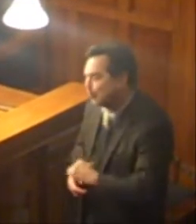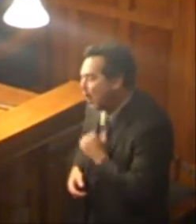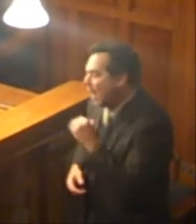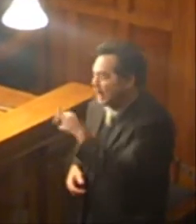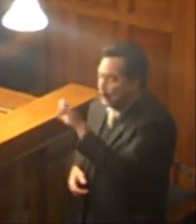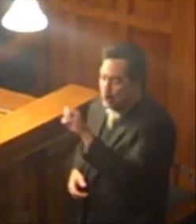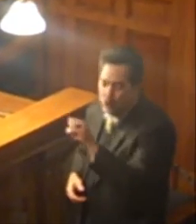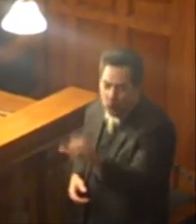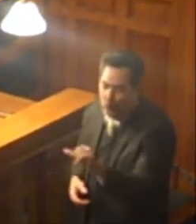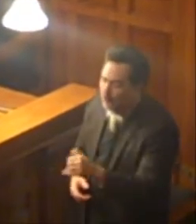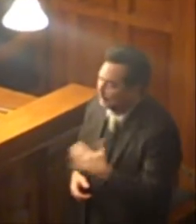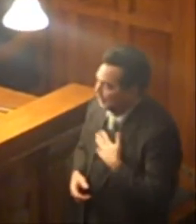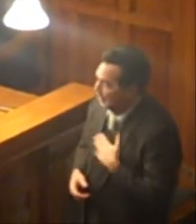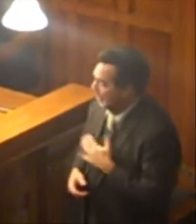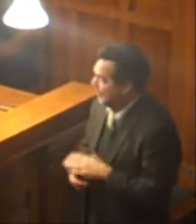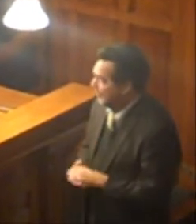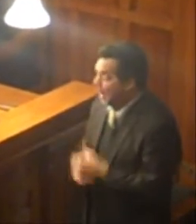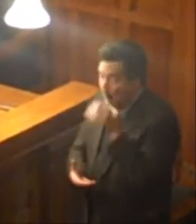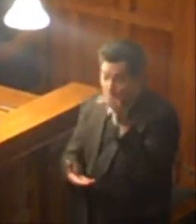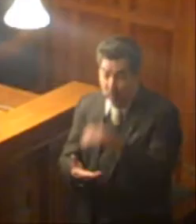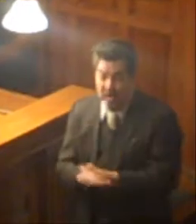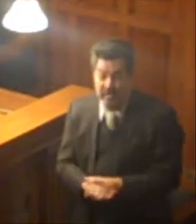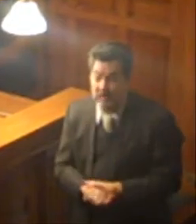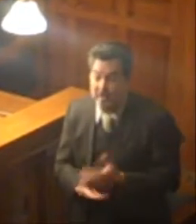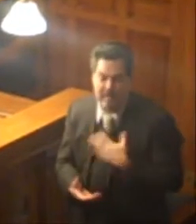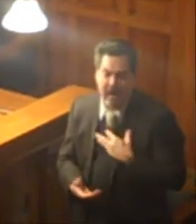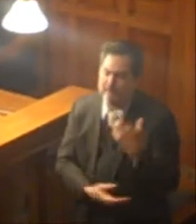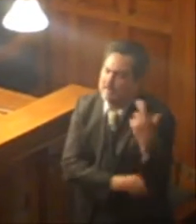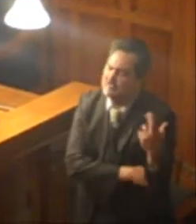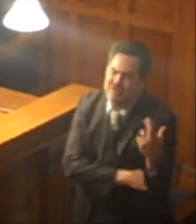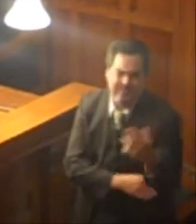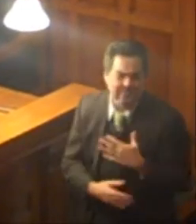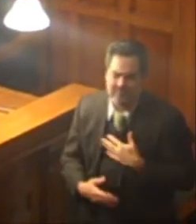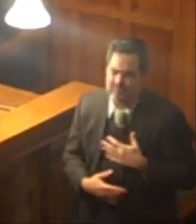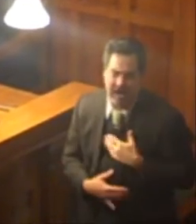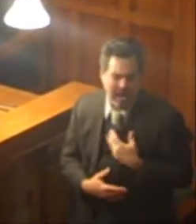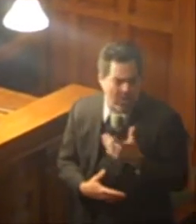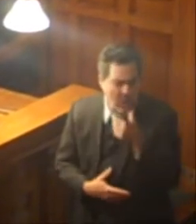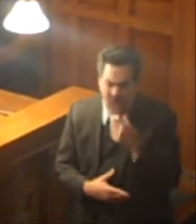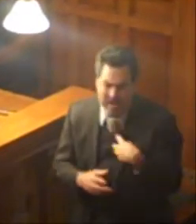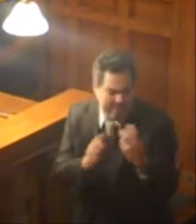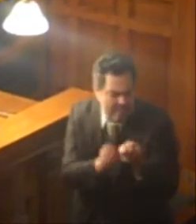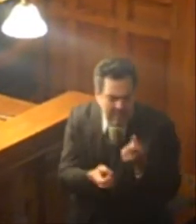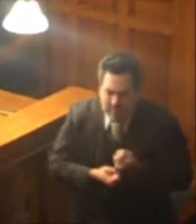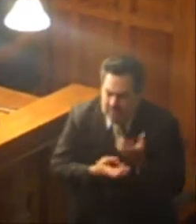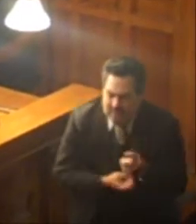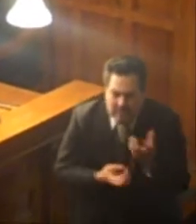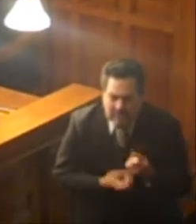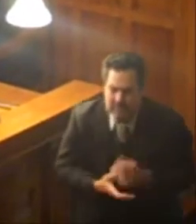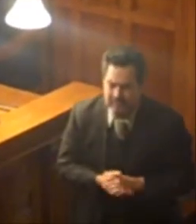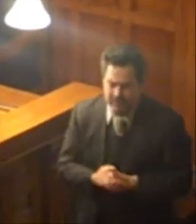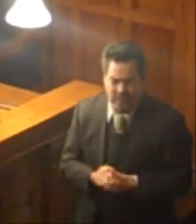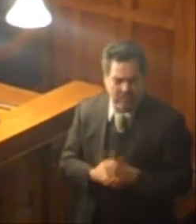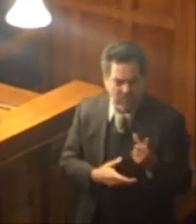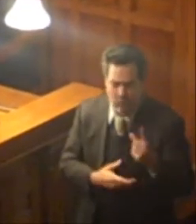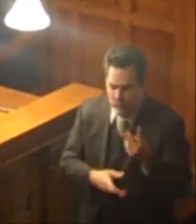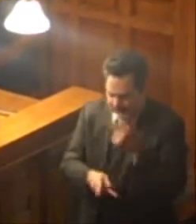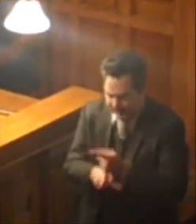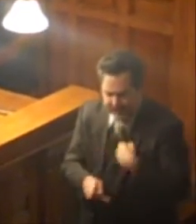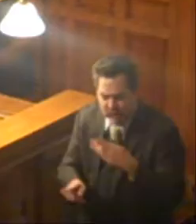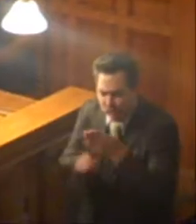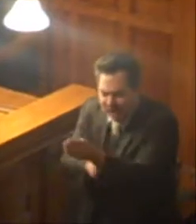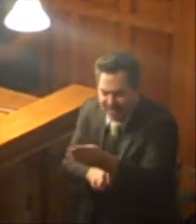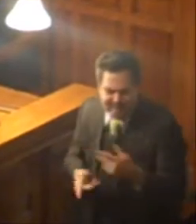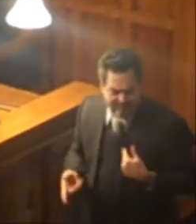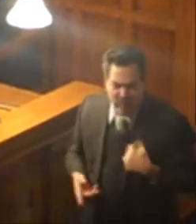You are my daughter, you are my best friend. You are my confidant, my advisor, my sounding board. You keep me straight, you